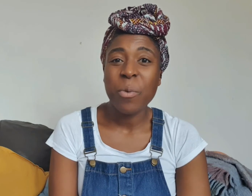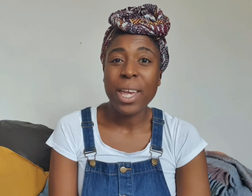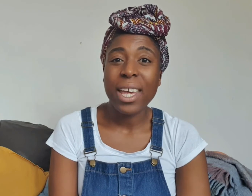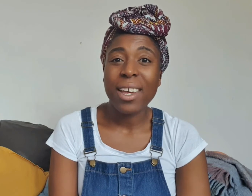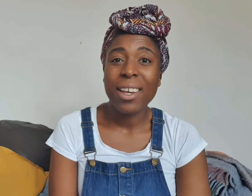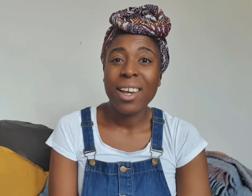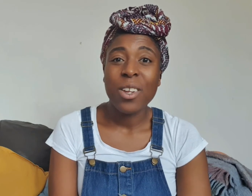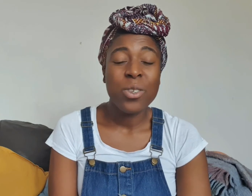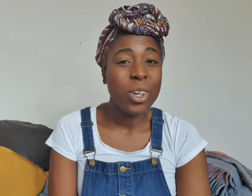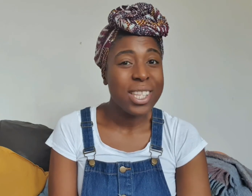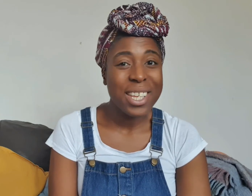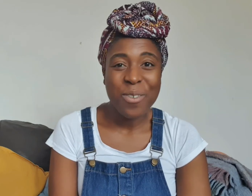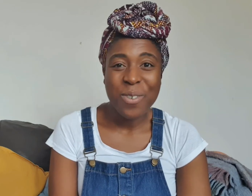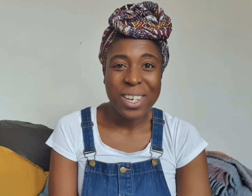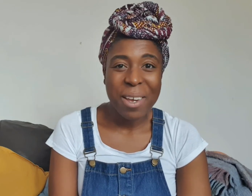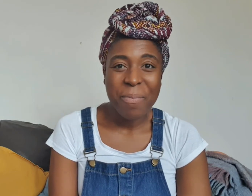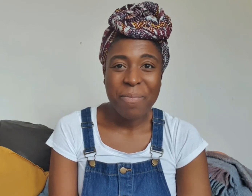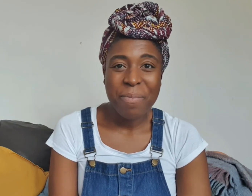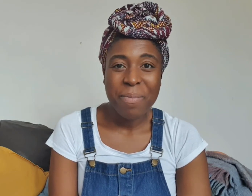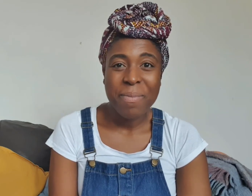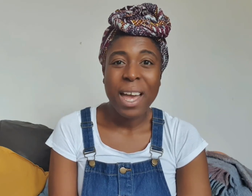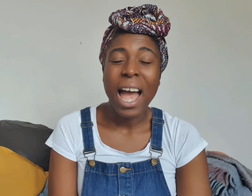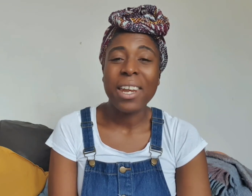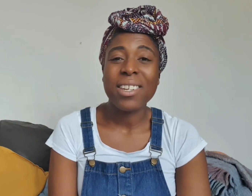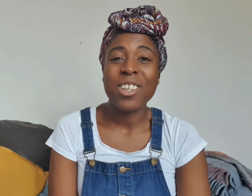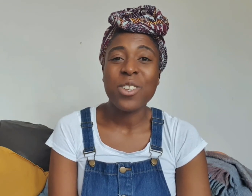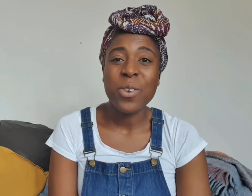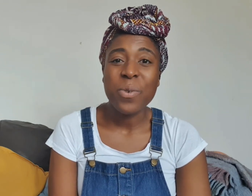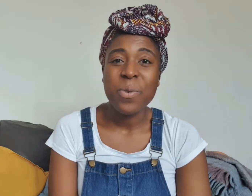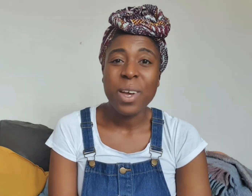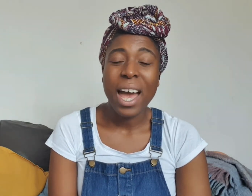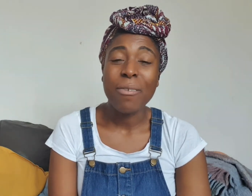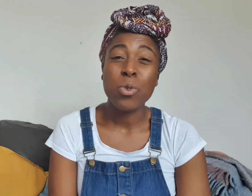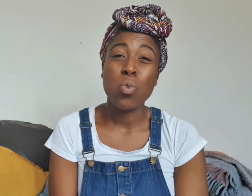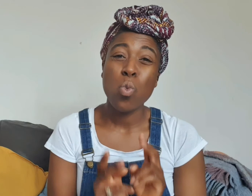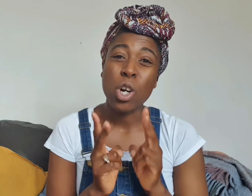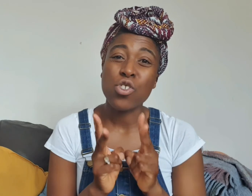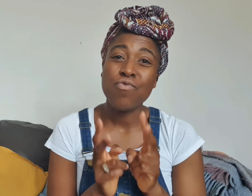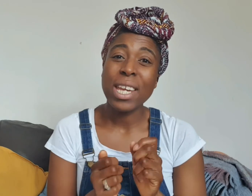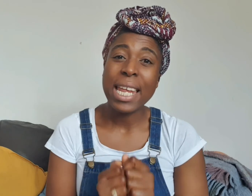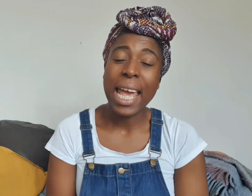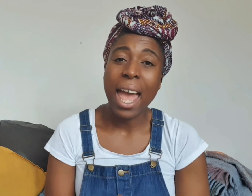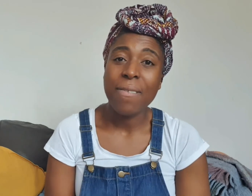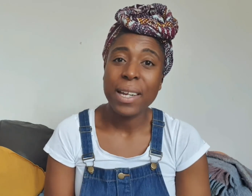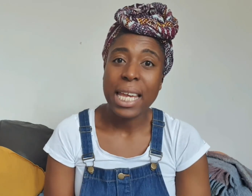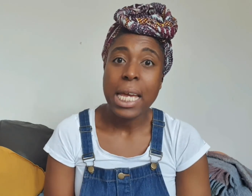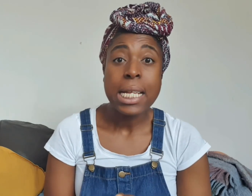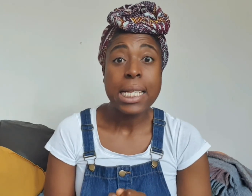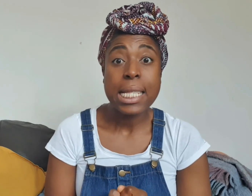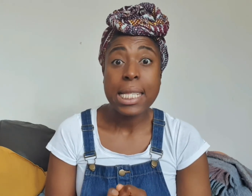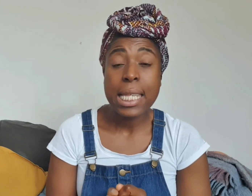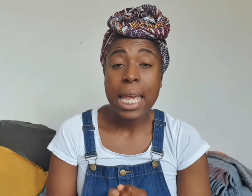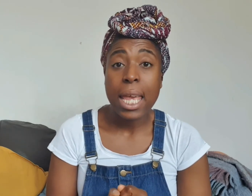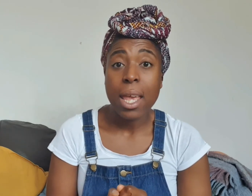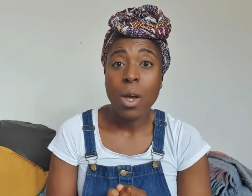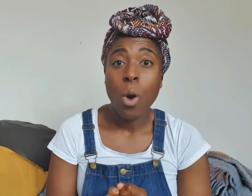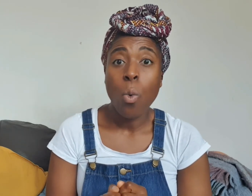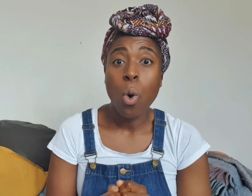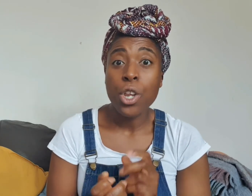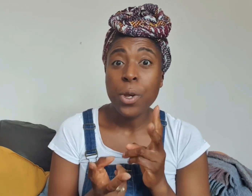week, not in order. And you have to watch really carefully to see what you can